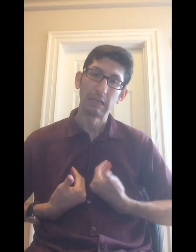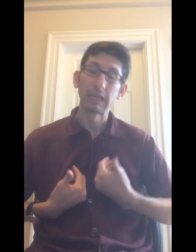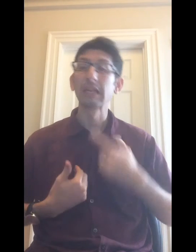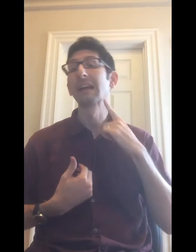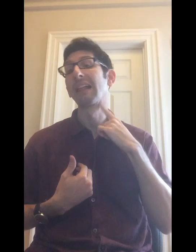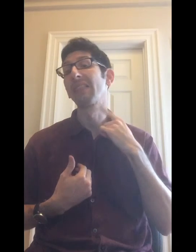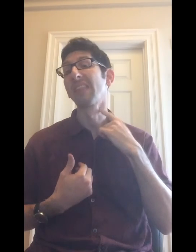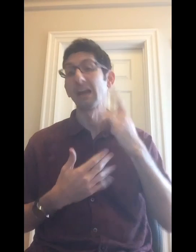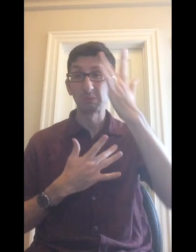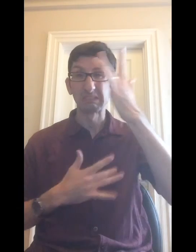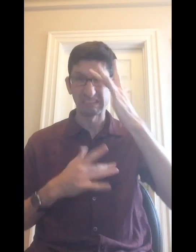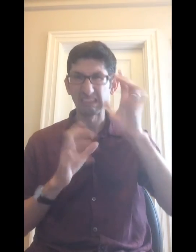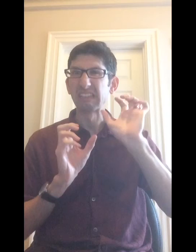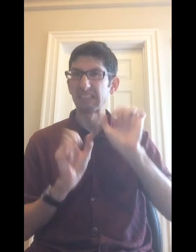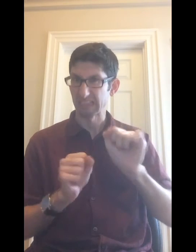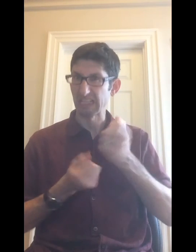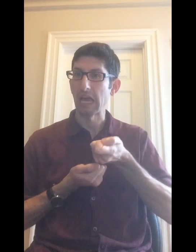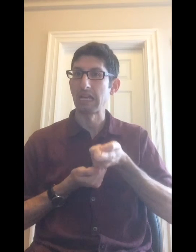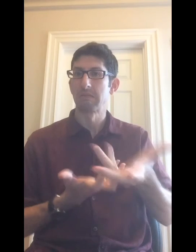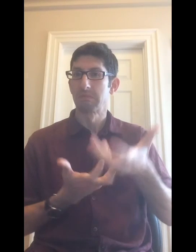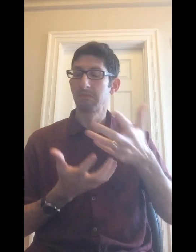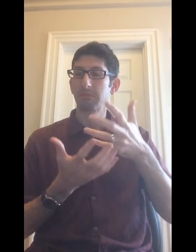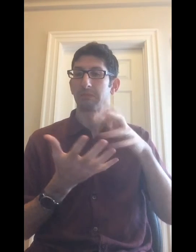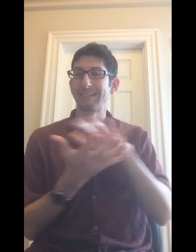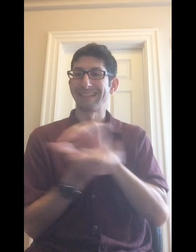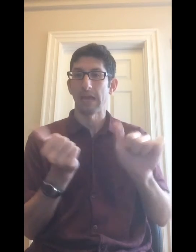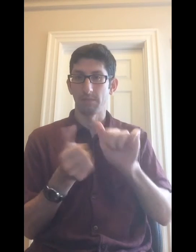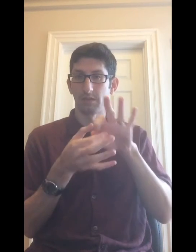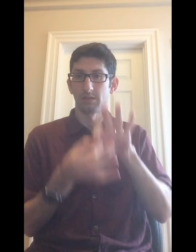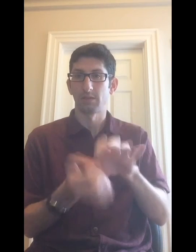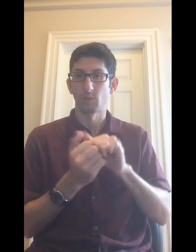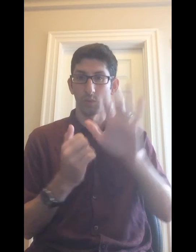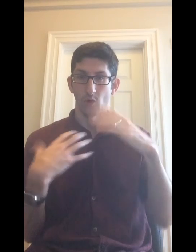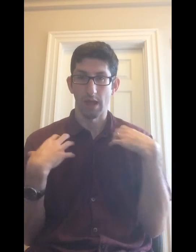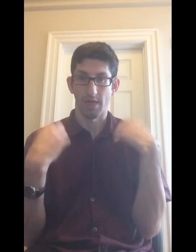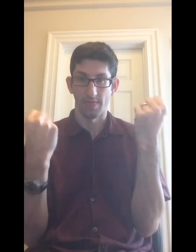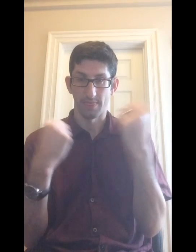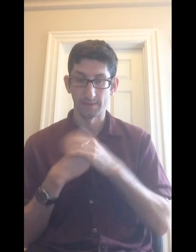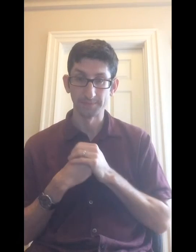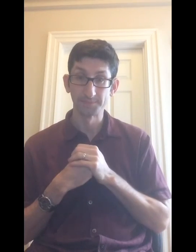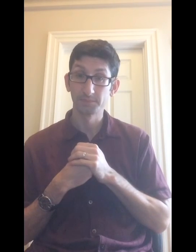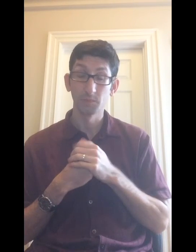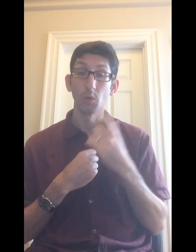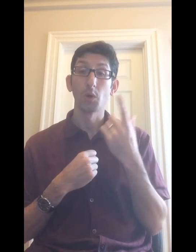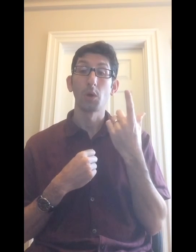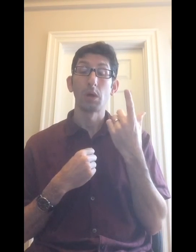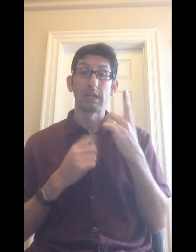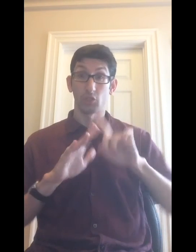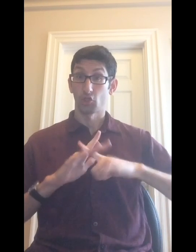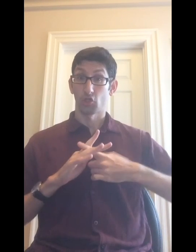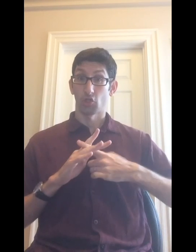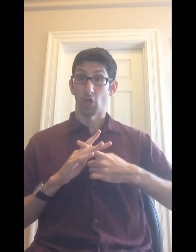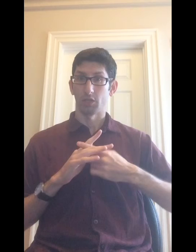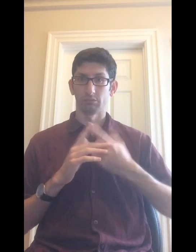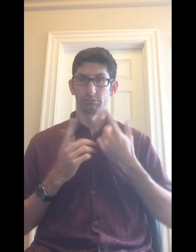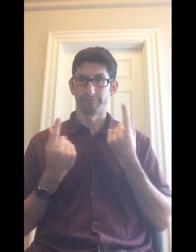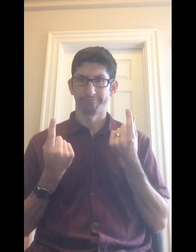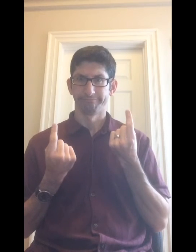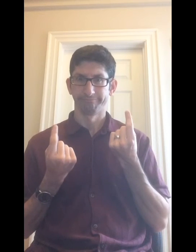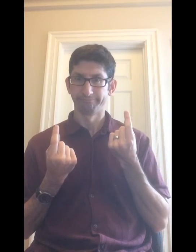very harmful to someone's health. So where do you start? Well, the amount of information available about the paleo diet